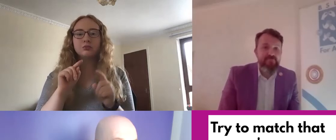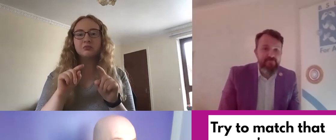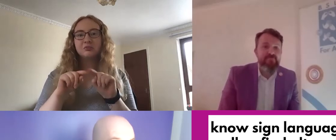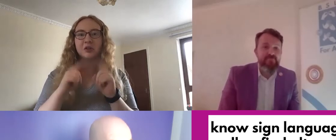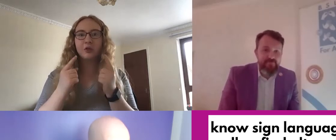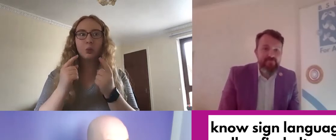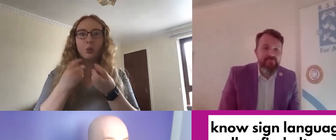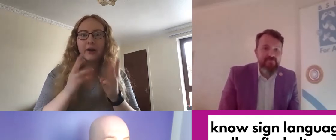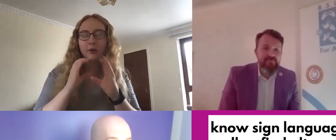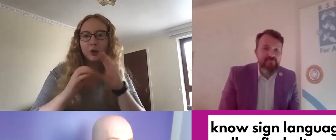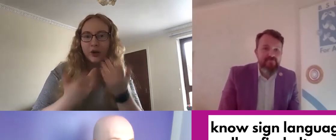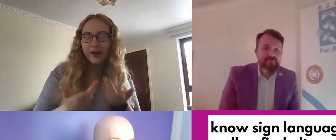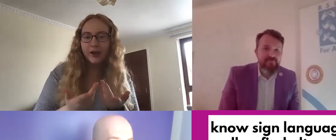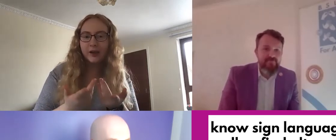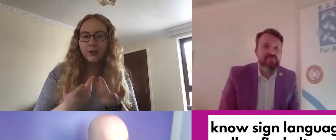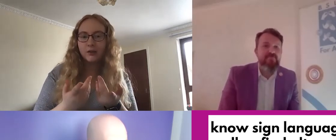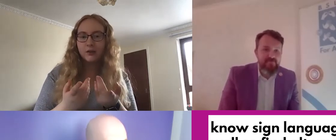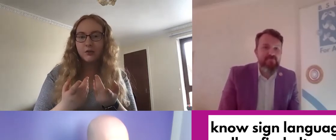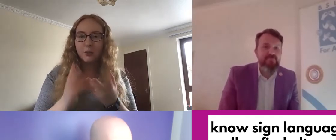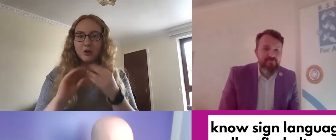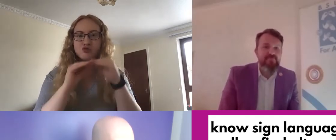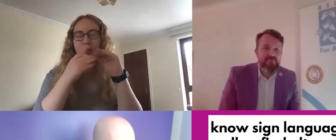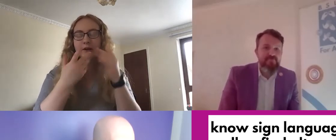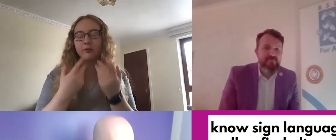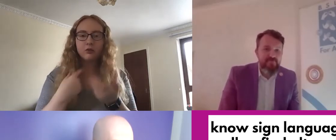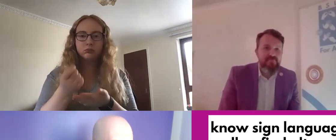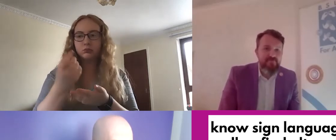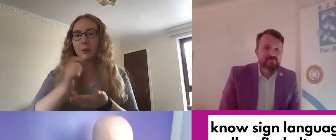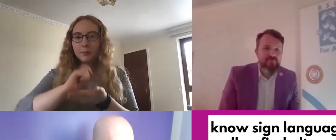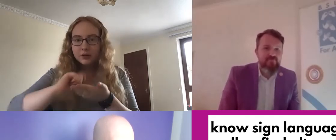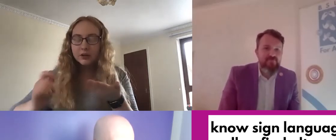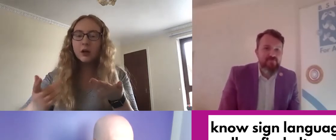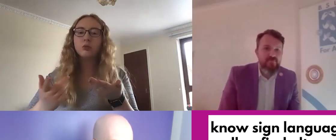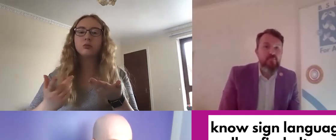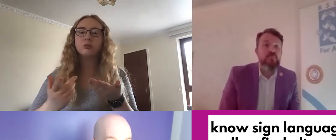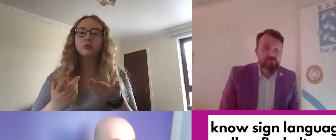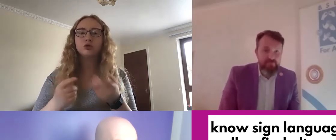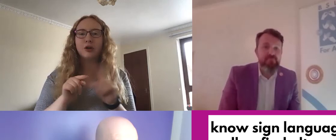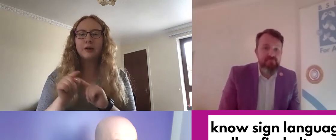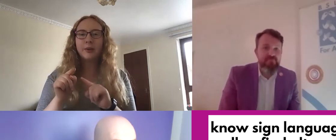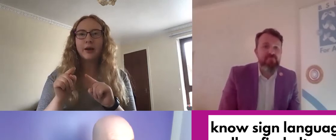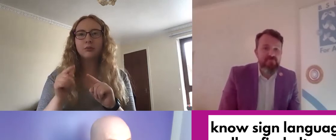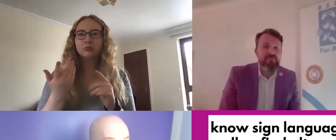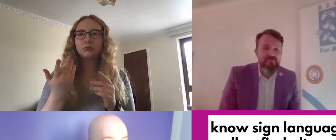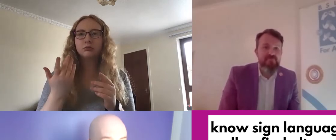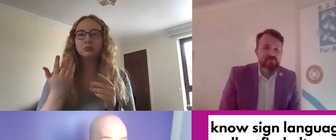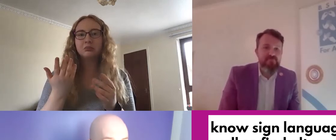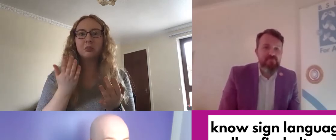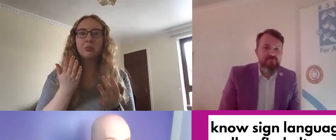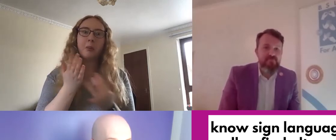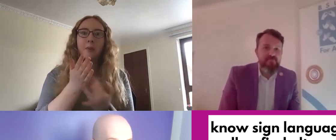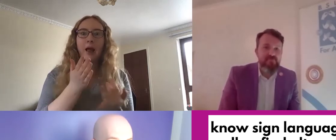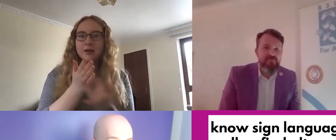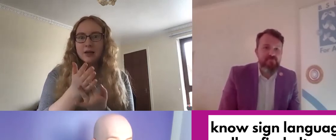people that might not know sign language as well. So find alternative methods of communication, whether that is writing it down or